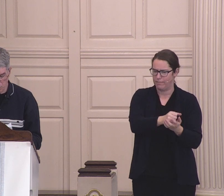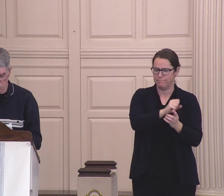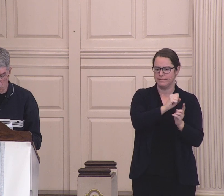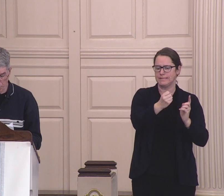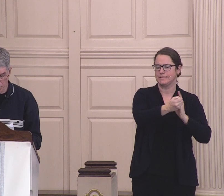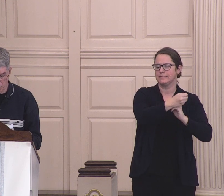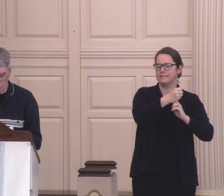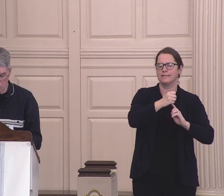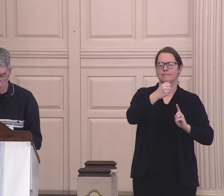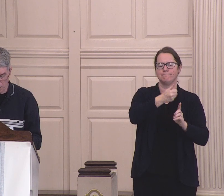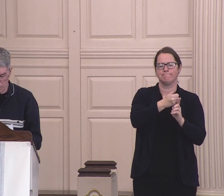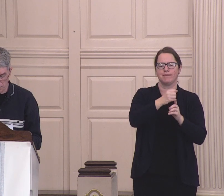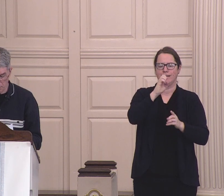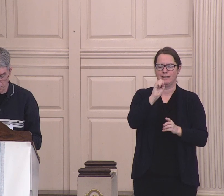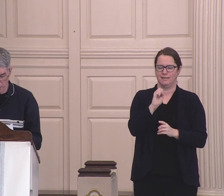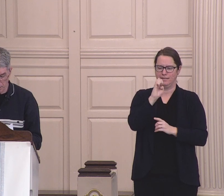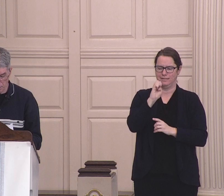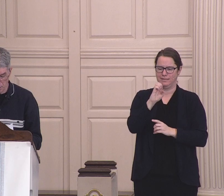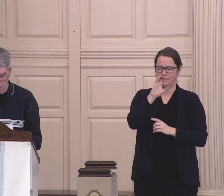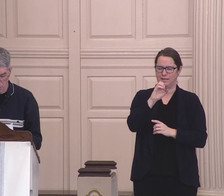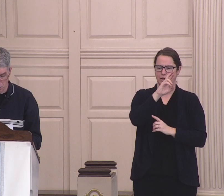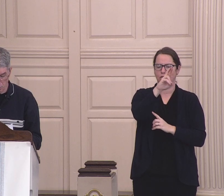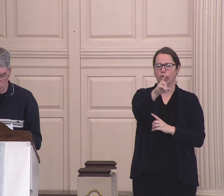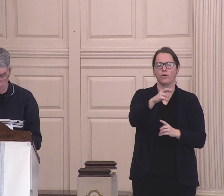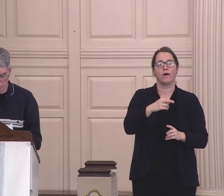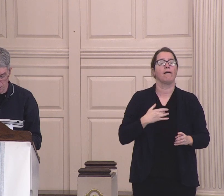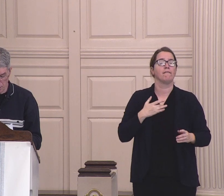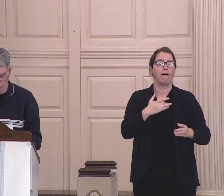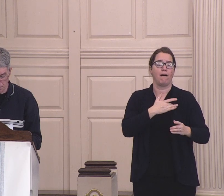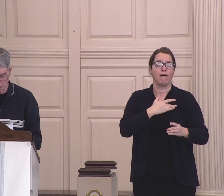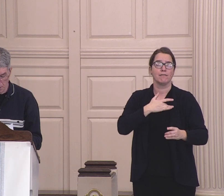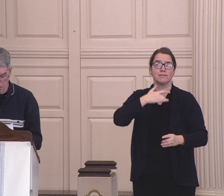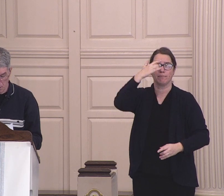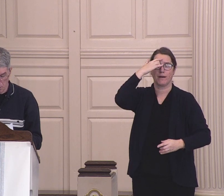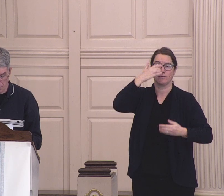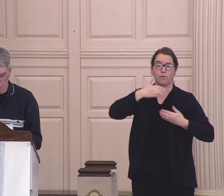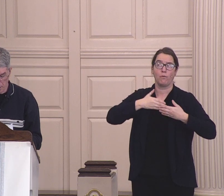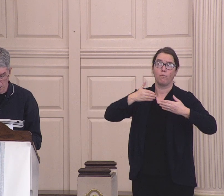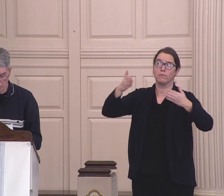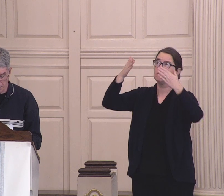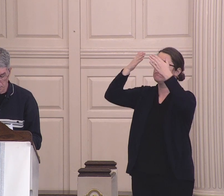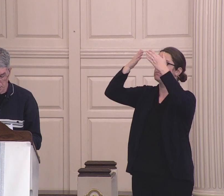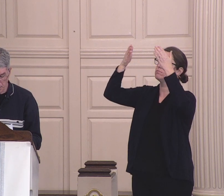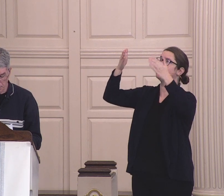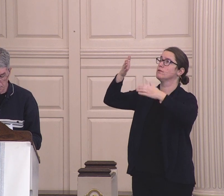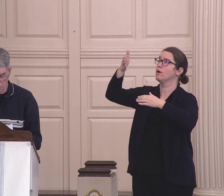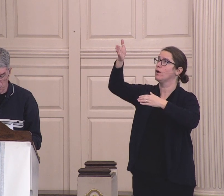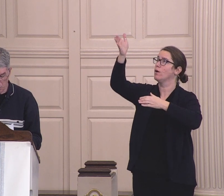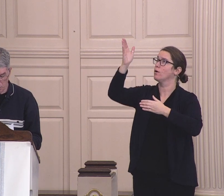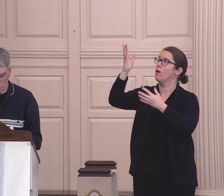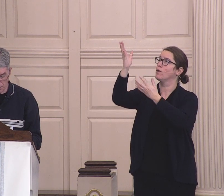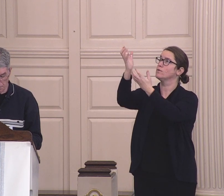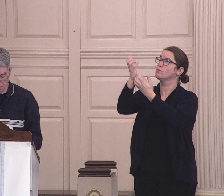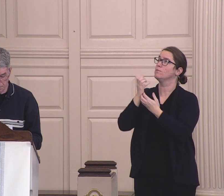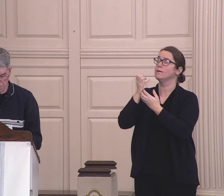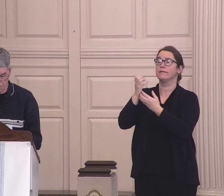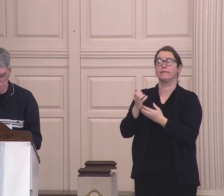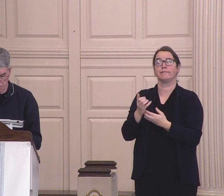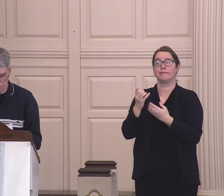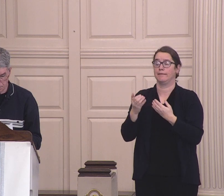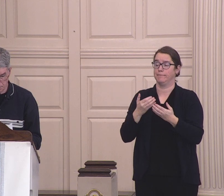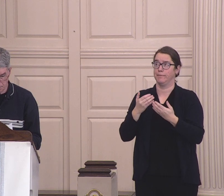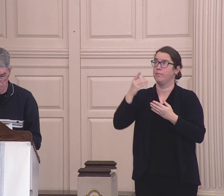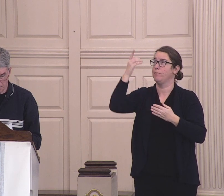society to open all hearts and minds to the will of God, no matter how many times he calls them.